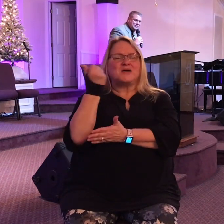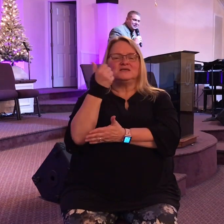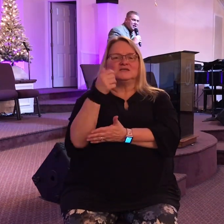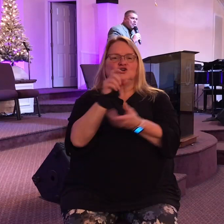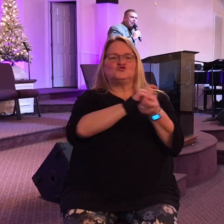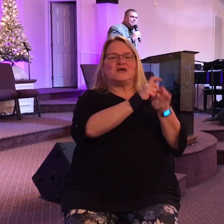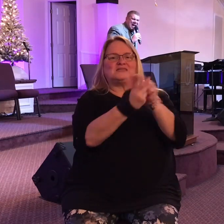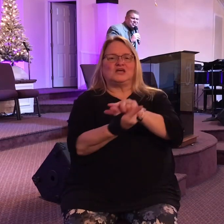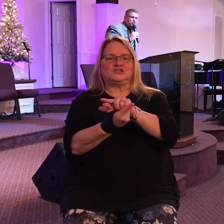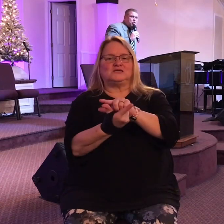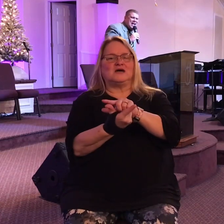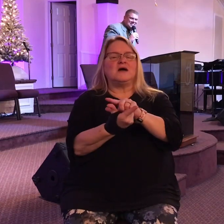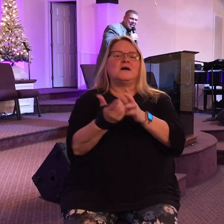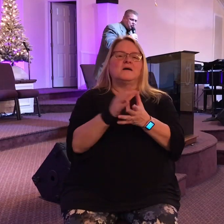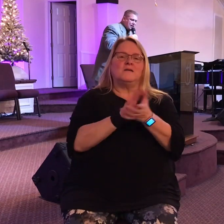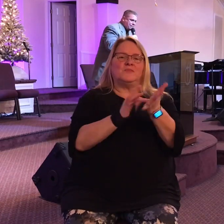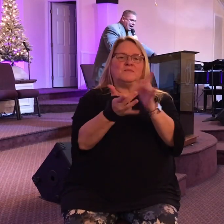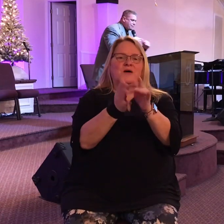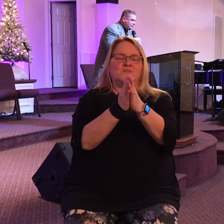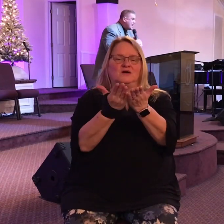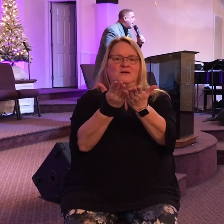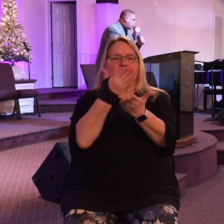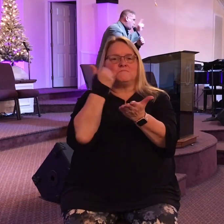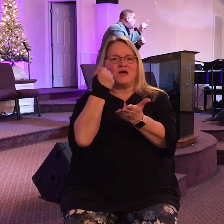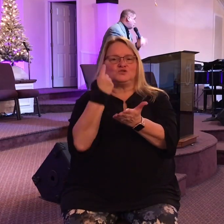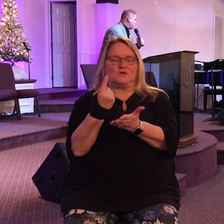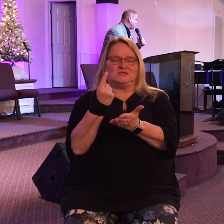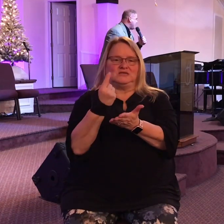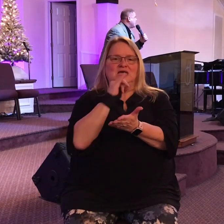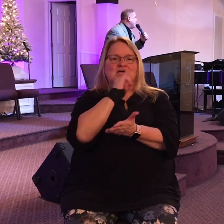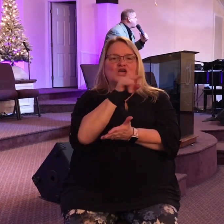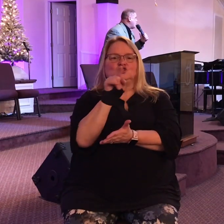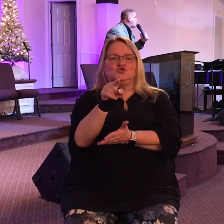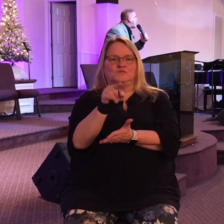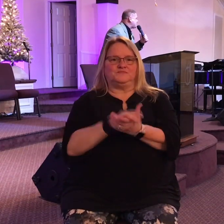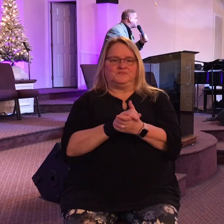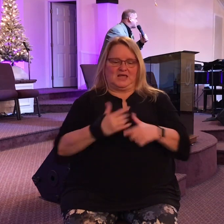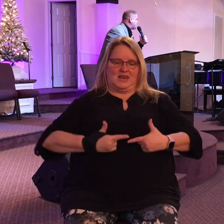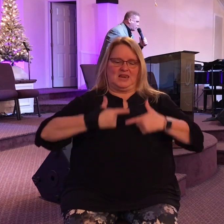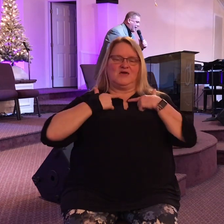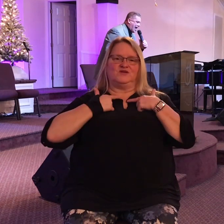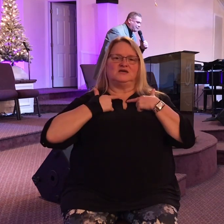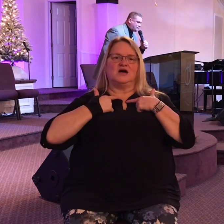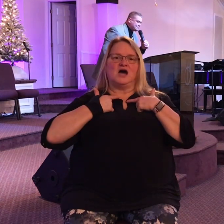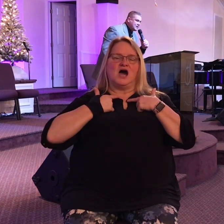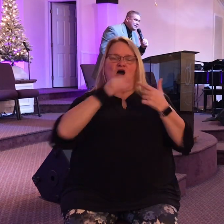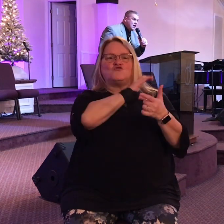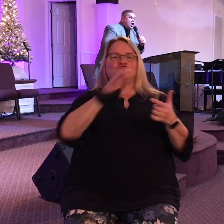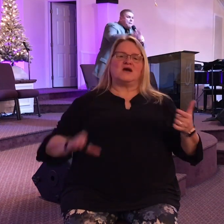this? Yep. The best translation of the Bible is you. living a Christ-centered